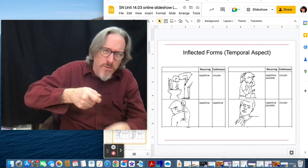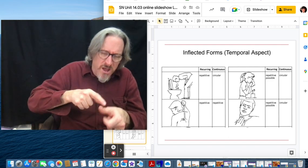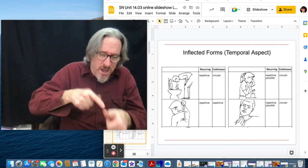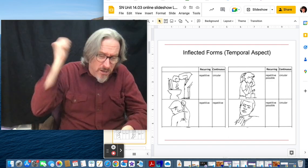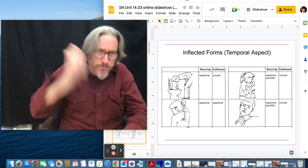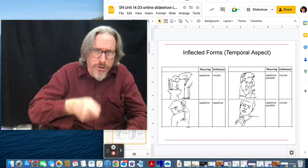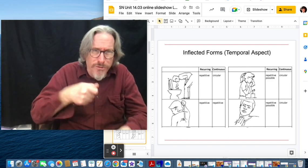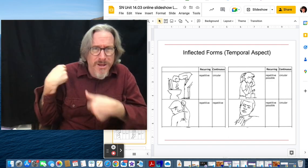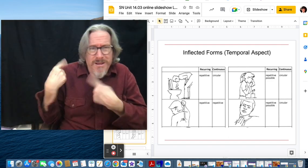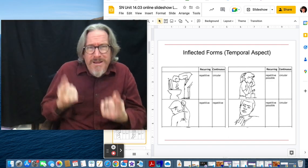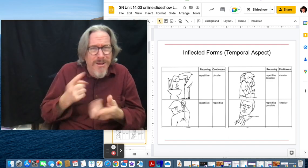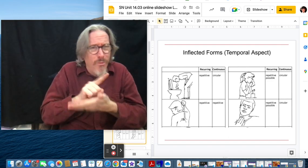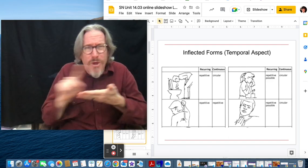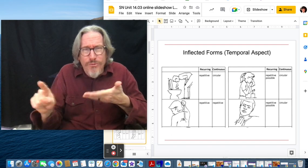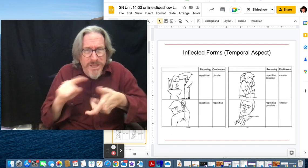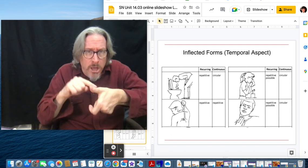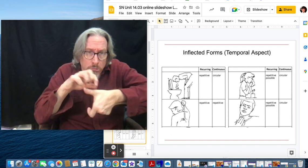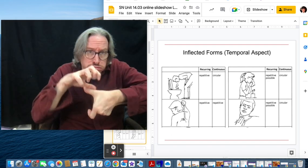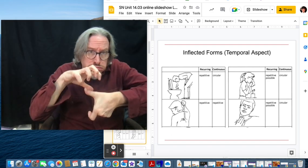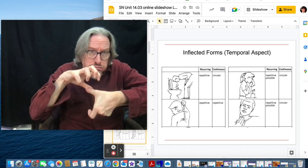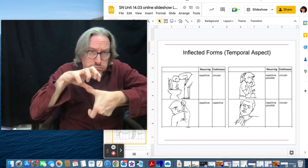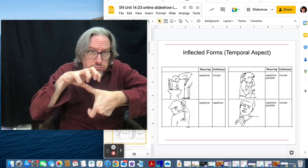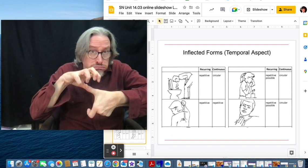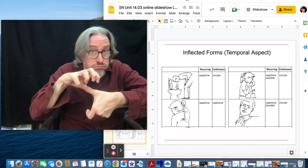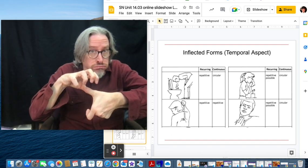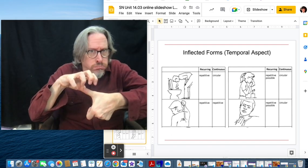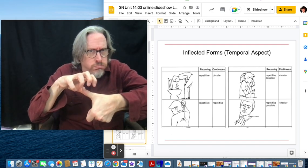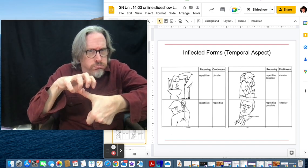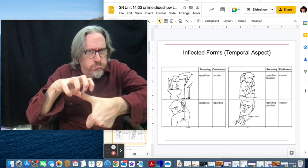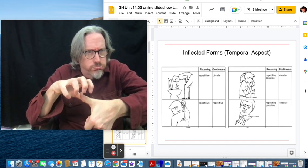boom, boom, boom.